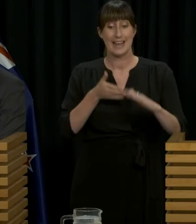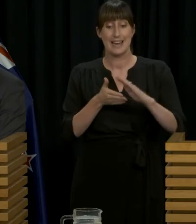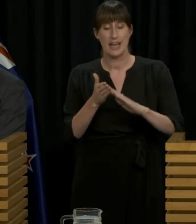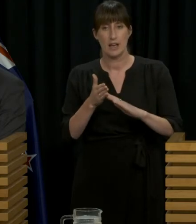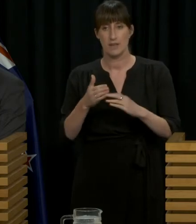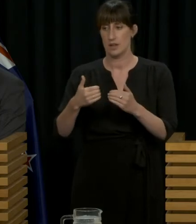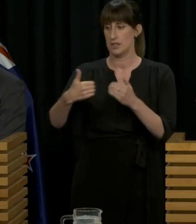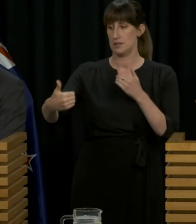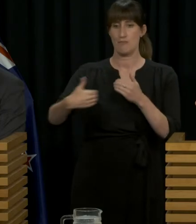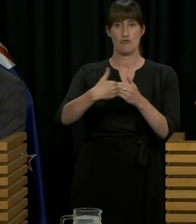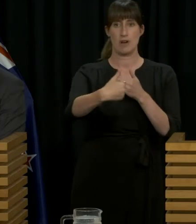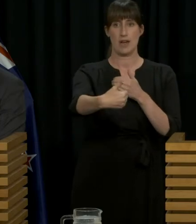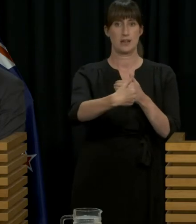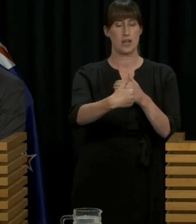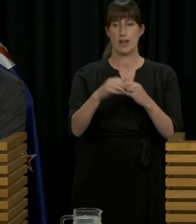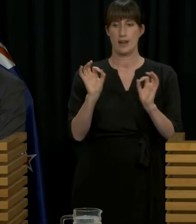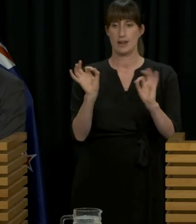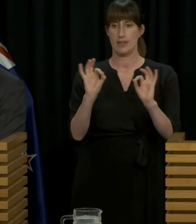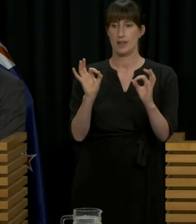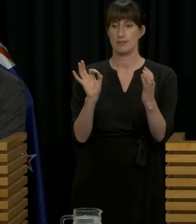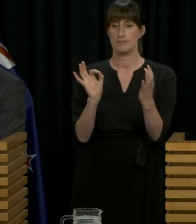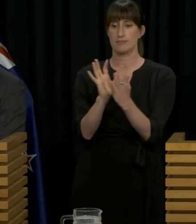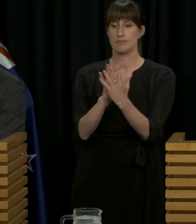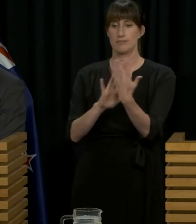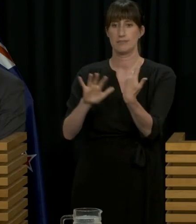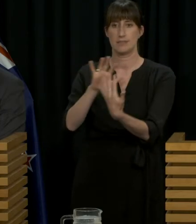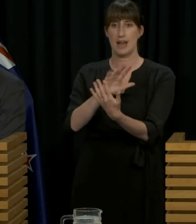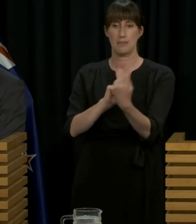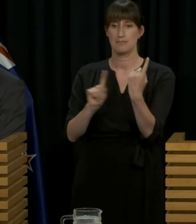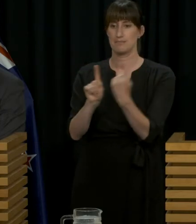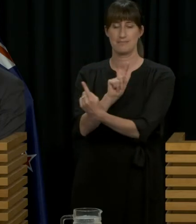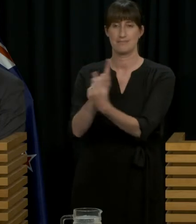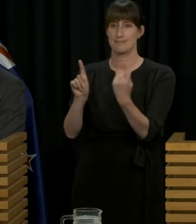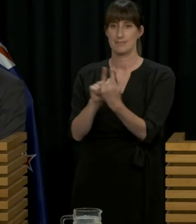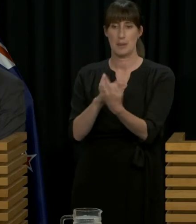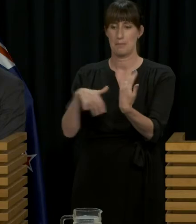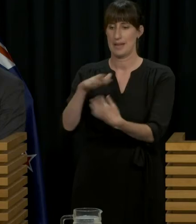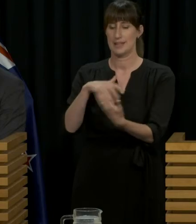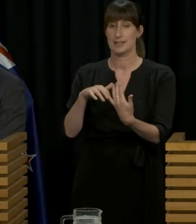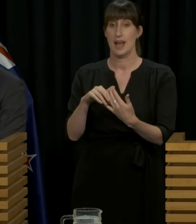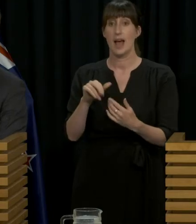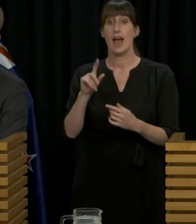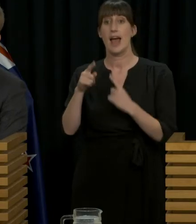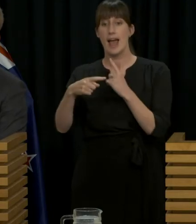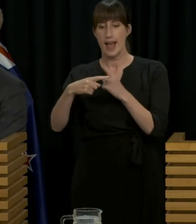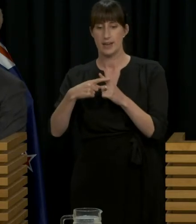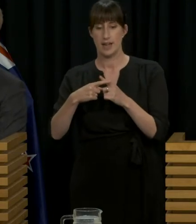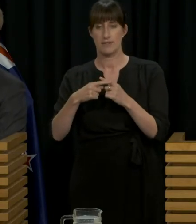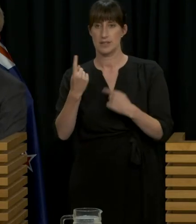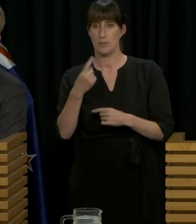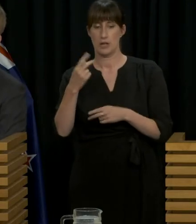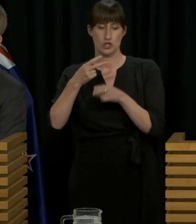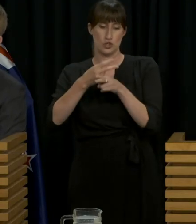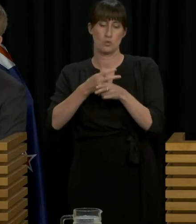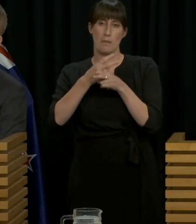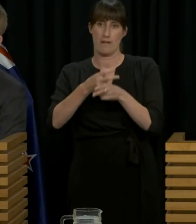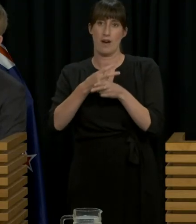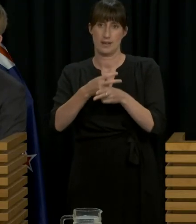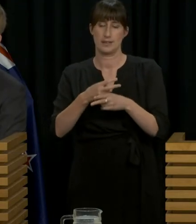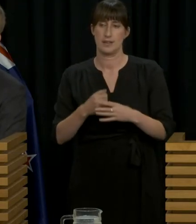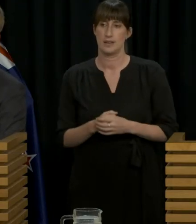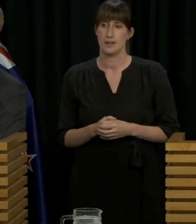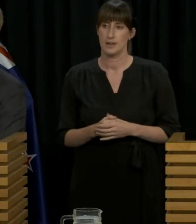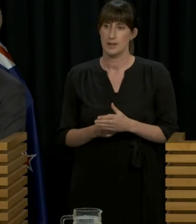clearly, and in particular, if possible, that those, when people leave their rooms, that is supervised. Could you give us a little bit more information as to what